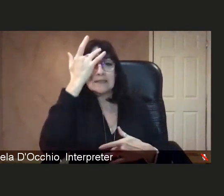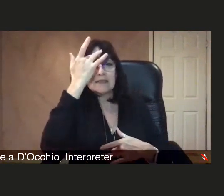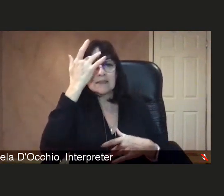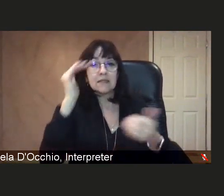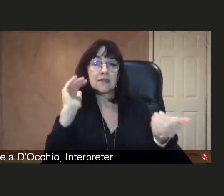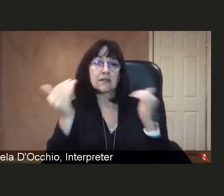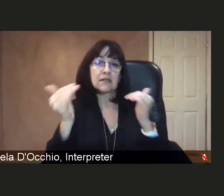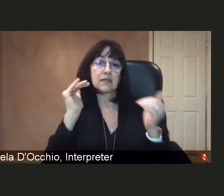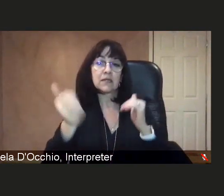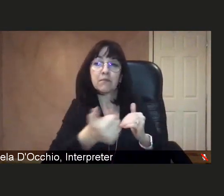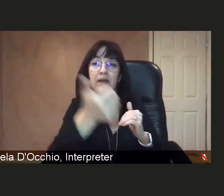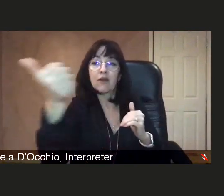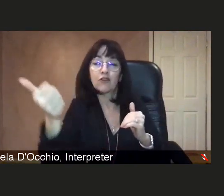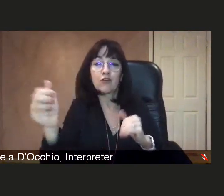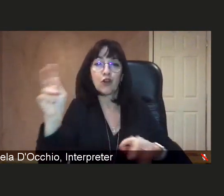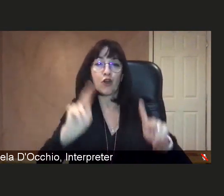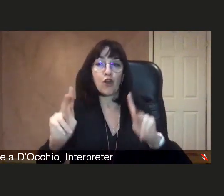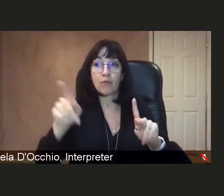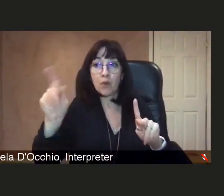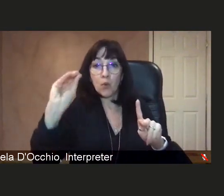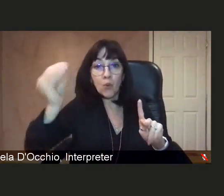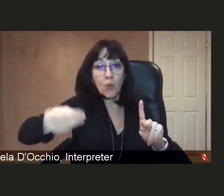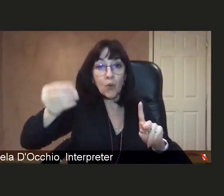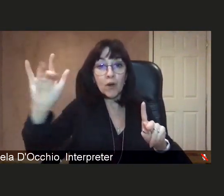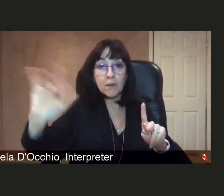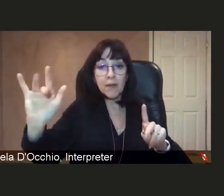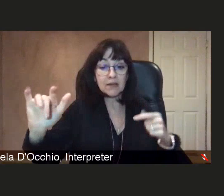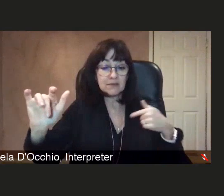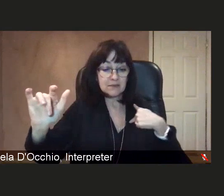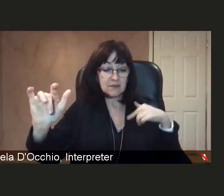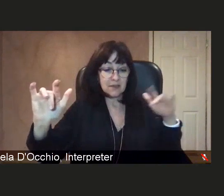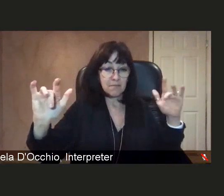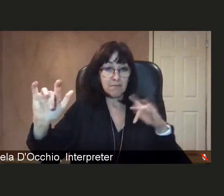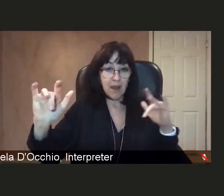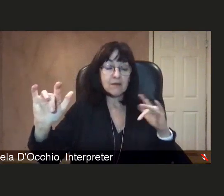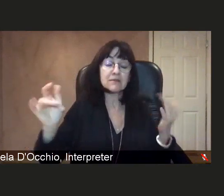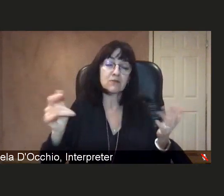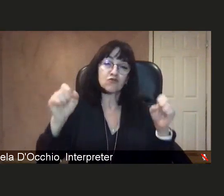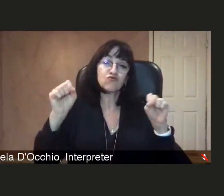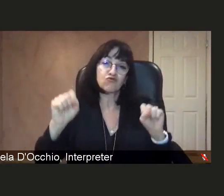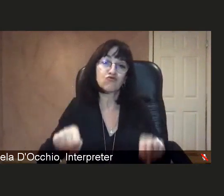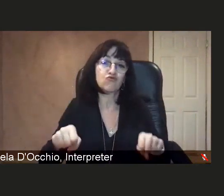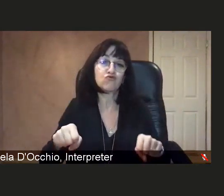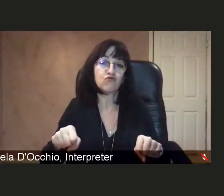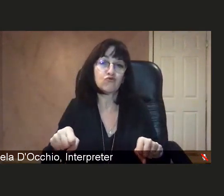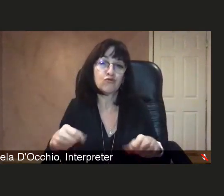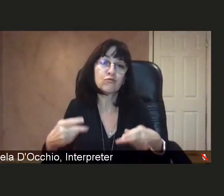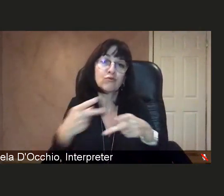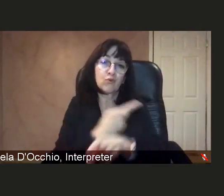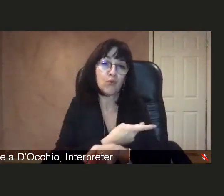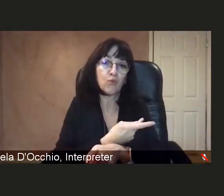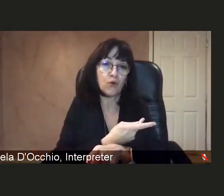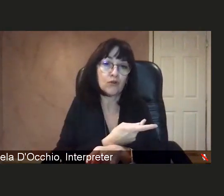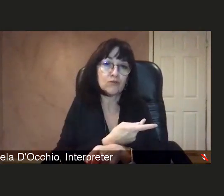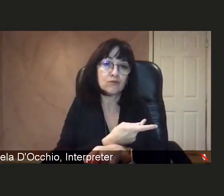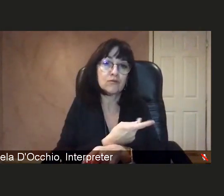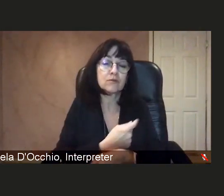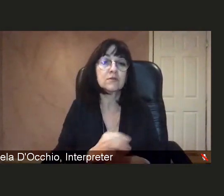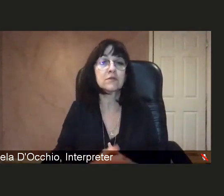not on those medications. The main risk factors of having complications or becoming more ill